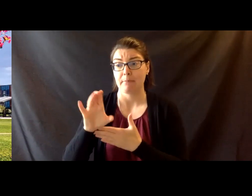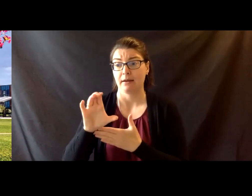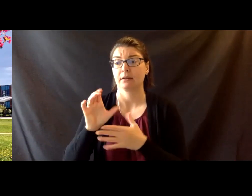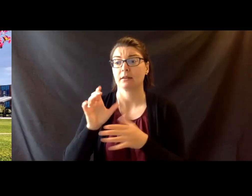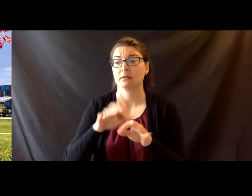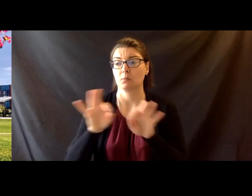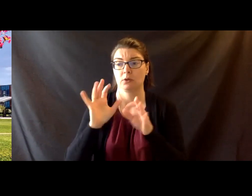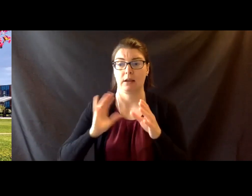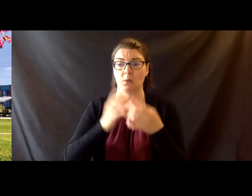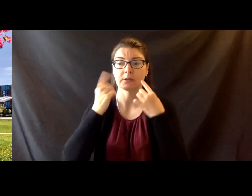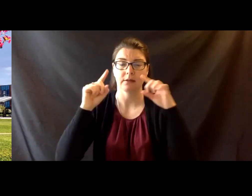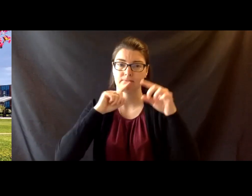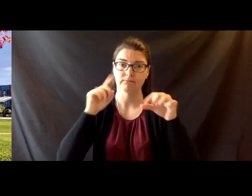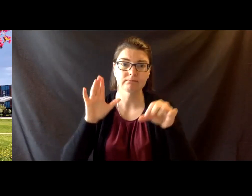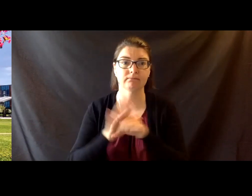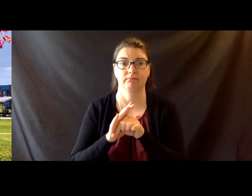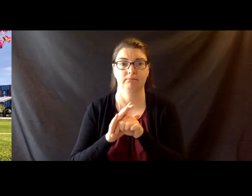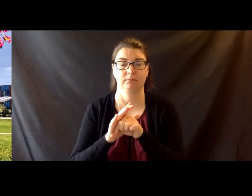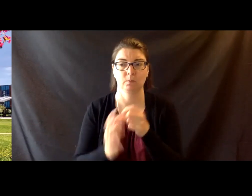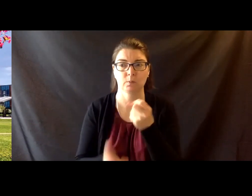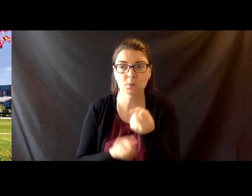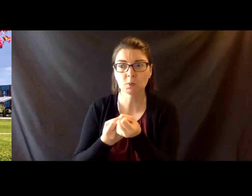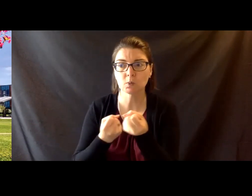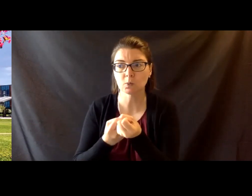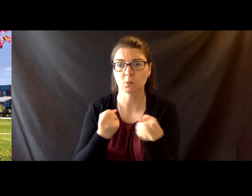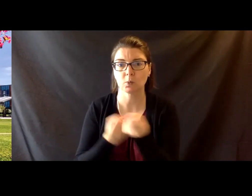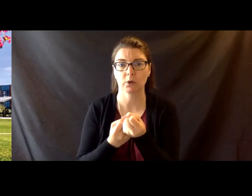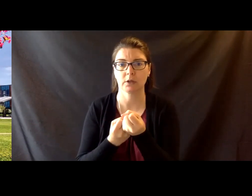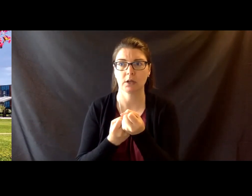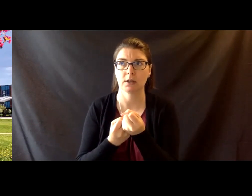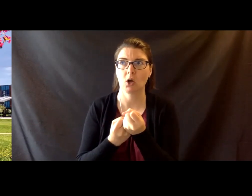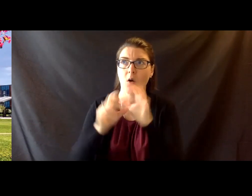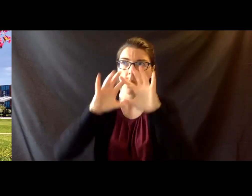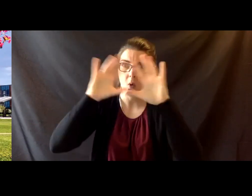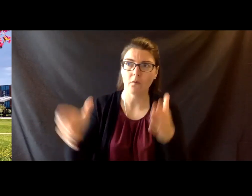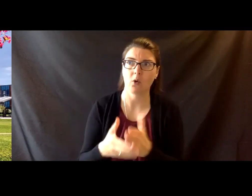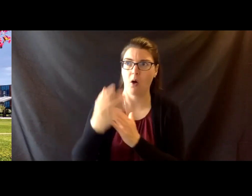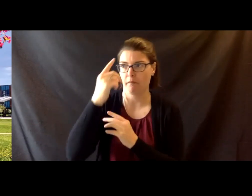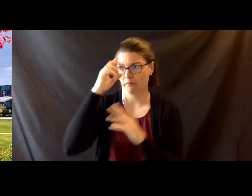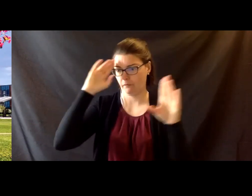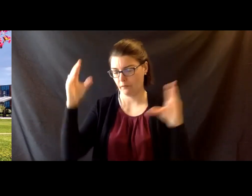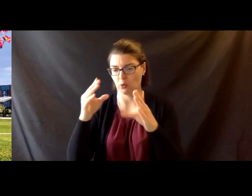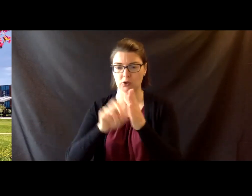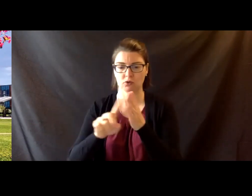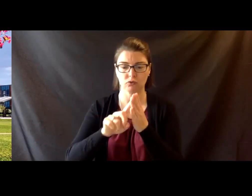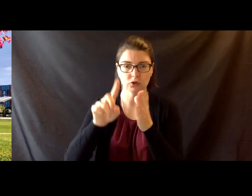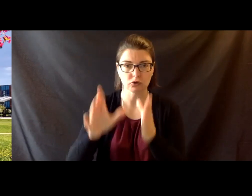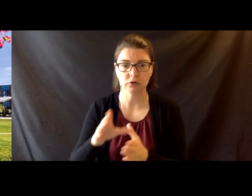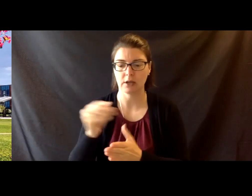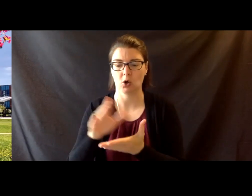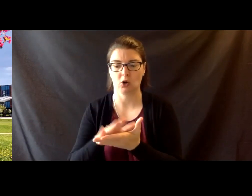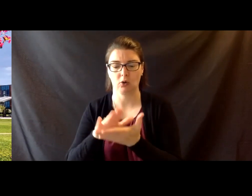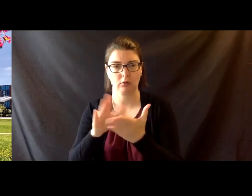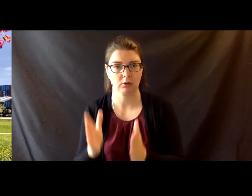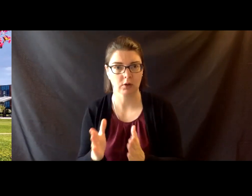remain deeply committed to supporting globally minded researchers and scholars who work with colleagues